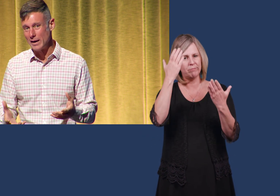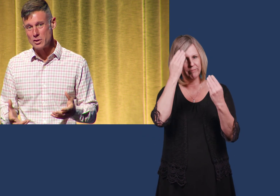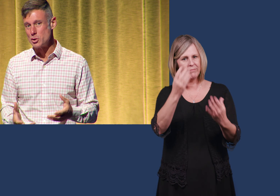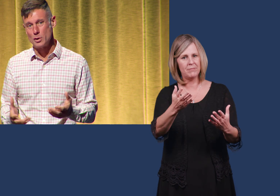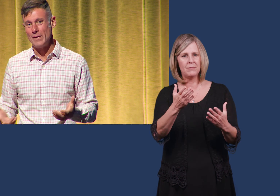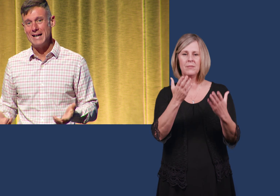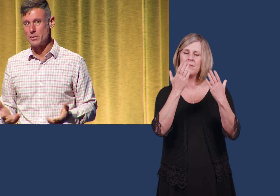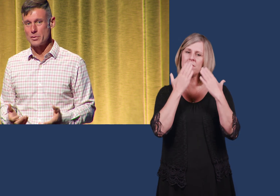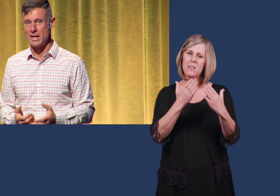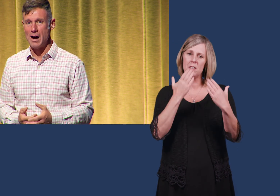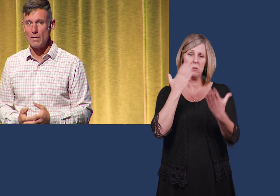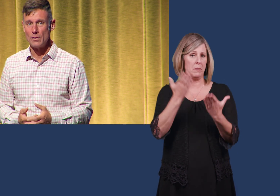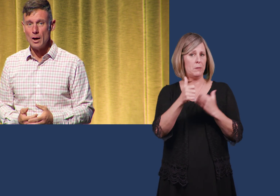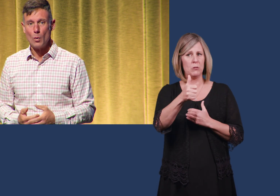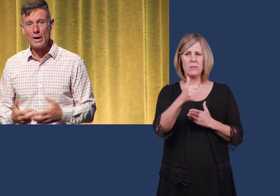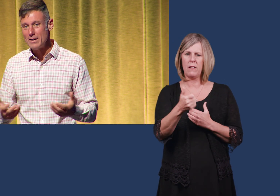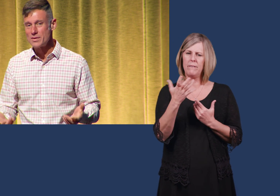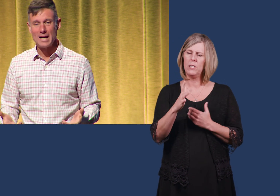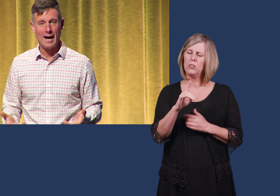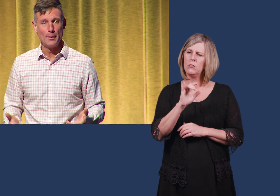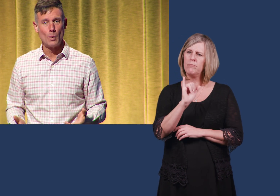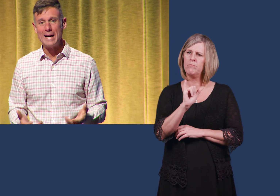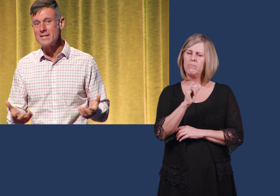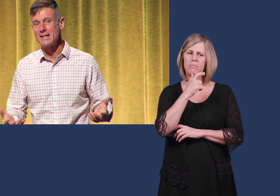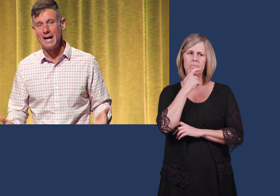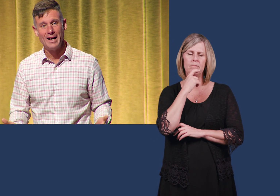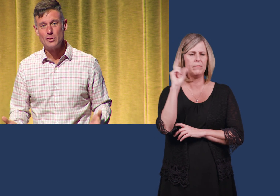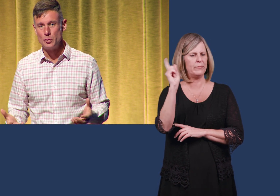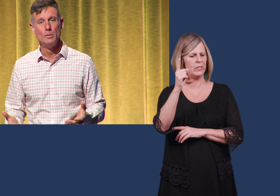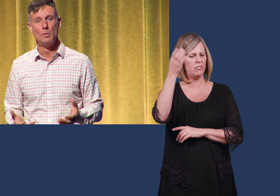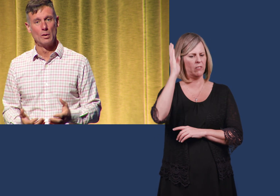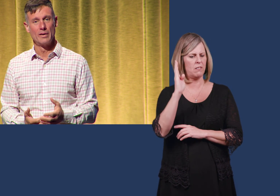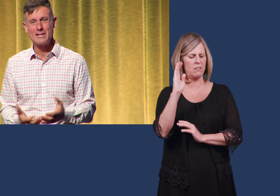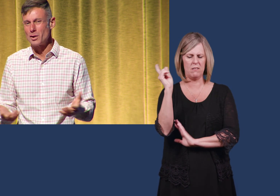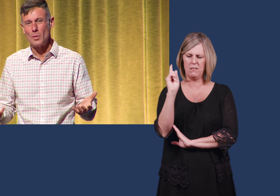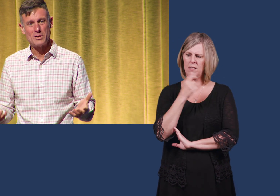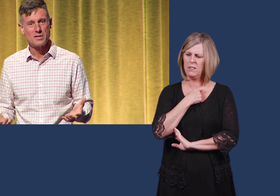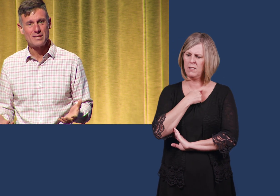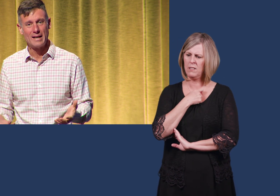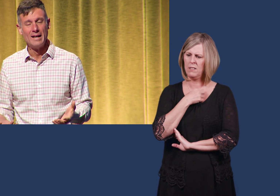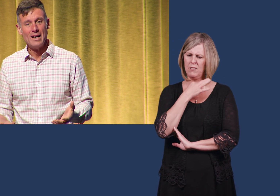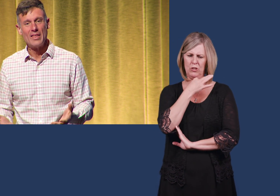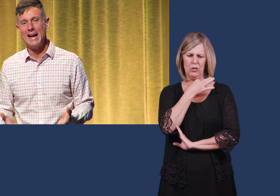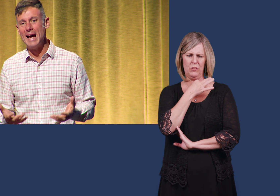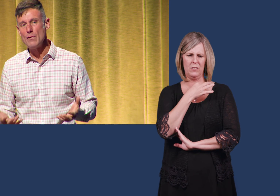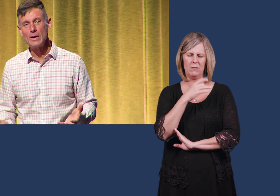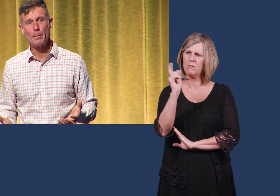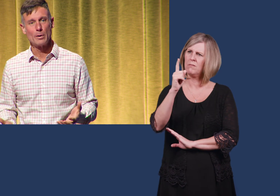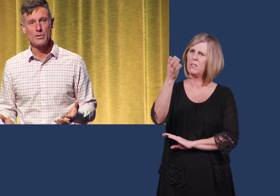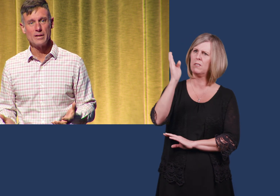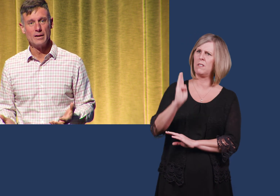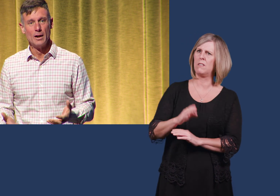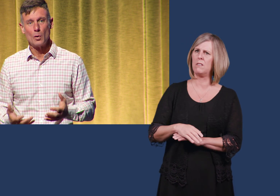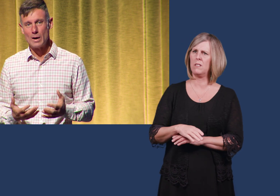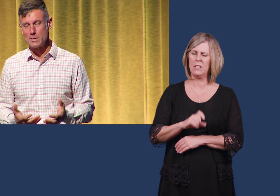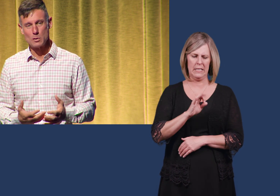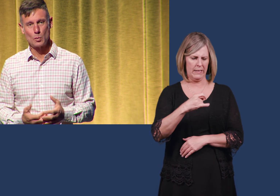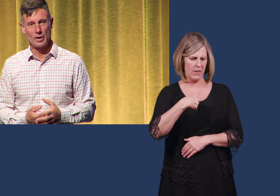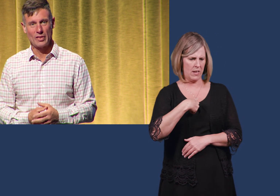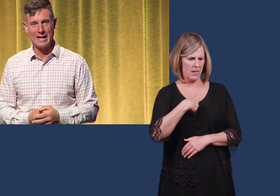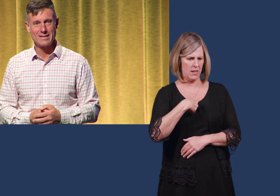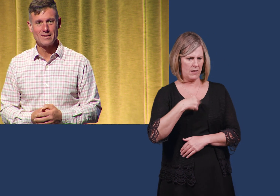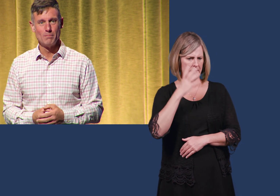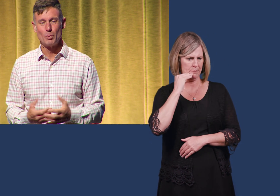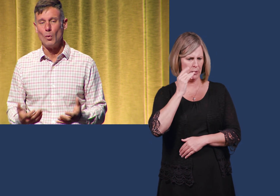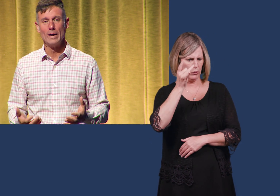are questions you've asked yourself. Where is God? Why doesn't God do more? These are questions that every person wrestles